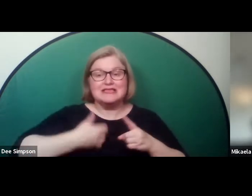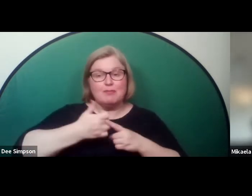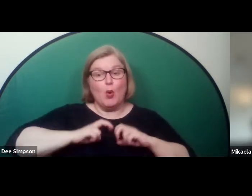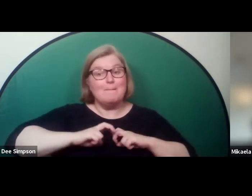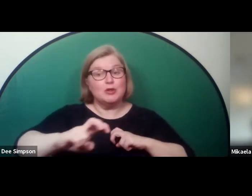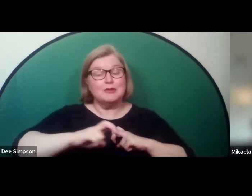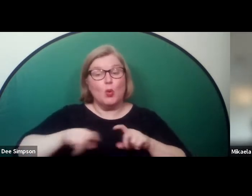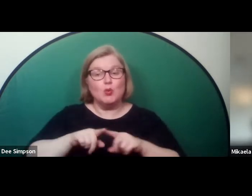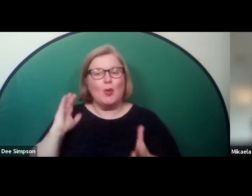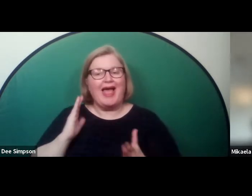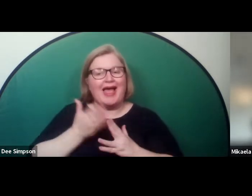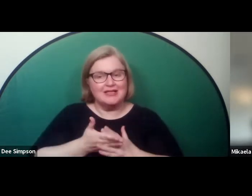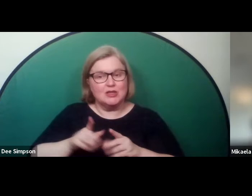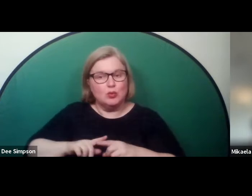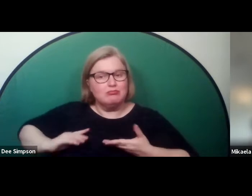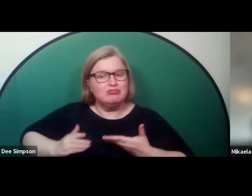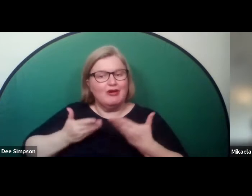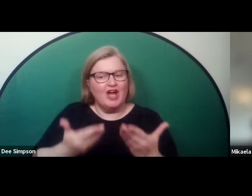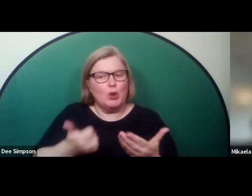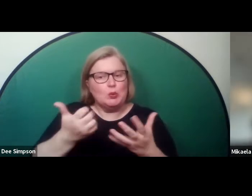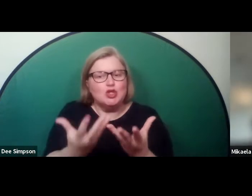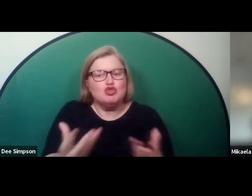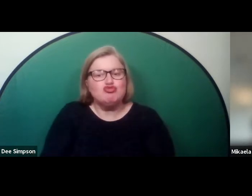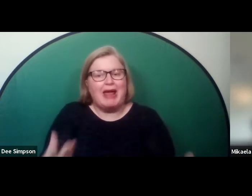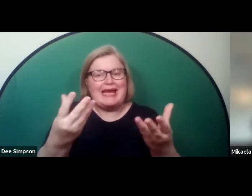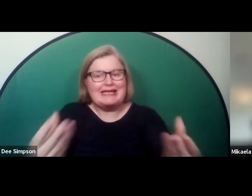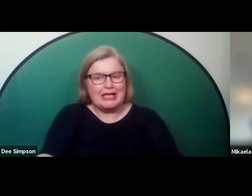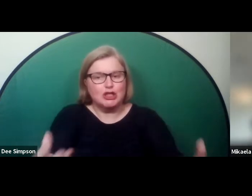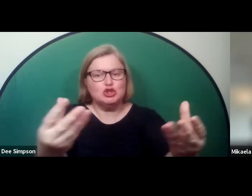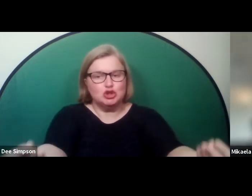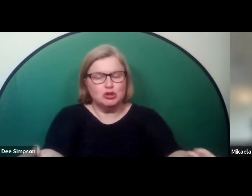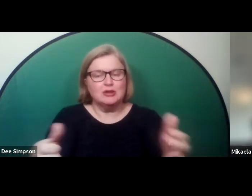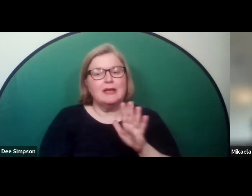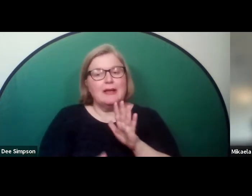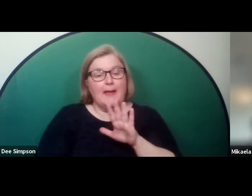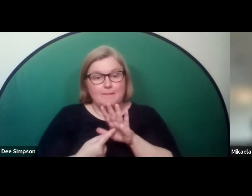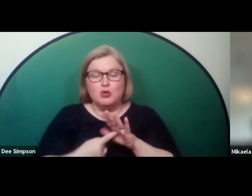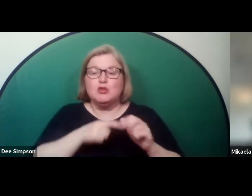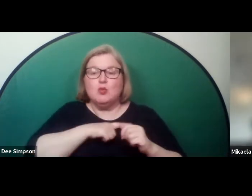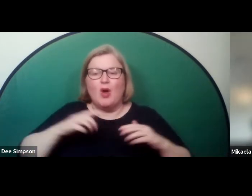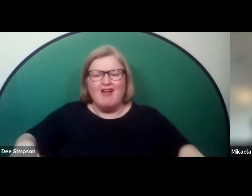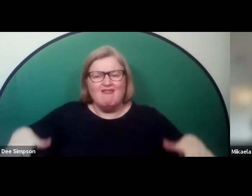mobility and access and also provide things like good drainage, which is crucial in cases of flooding or adverse weather